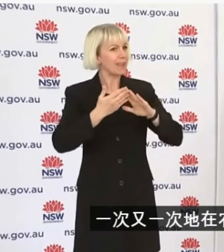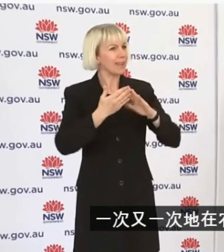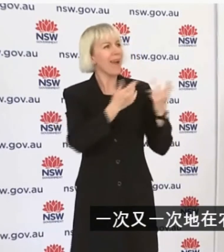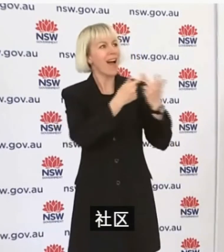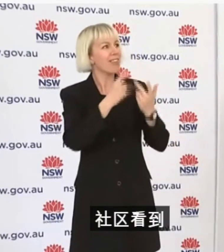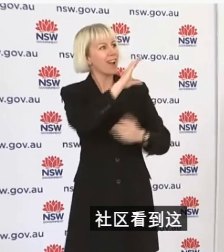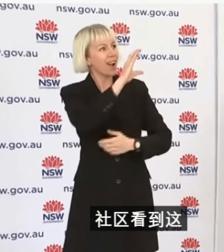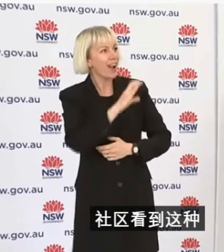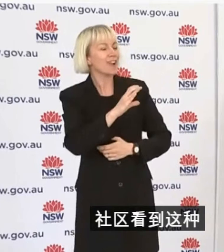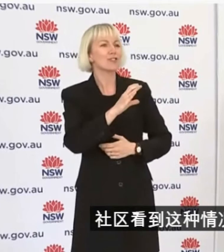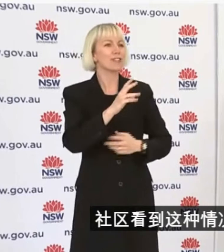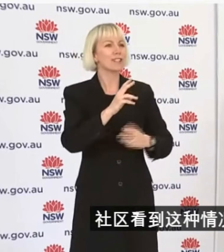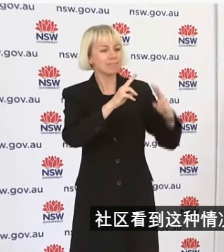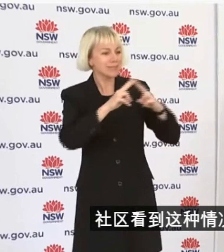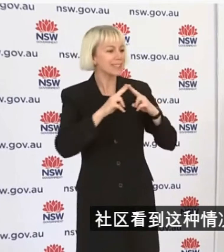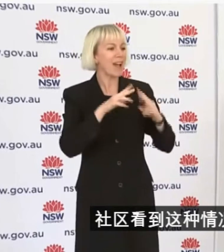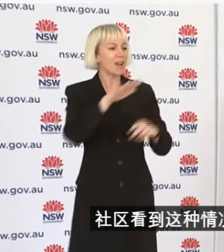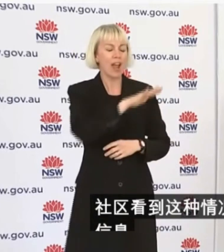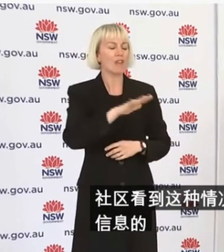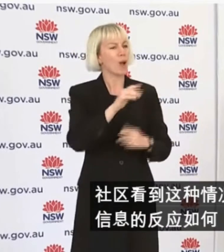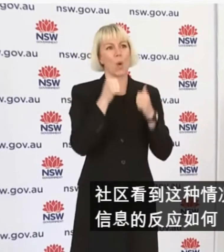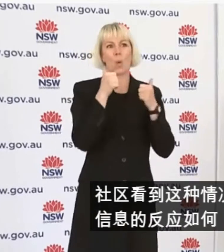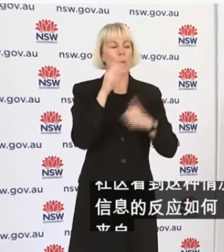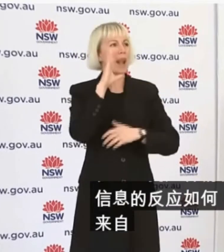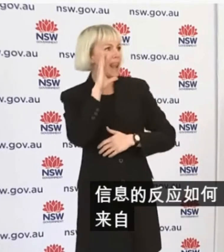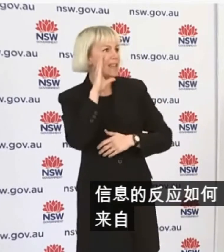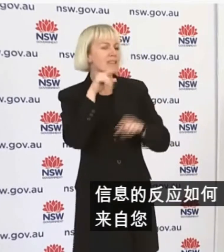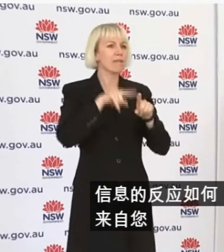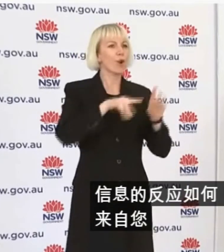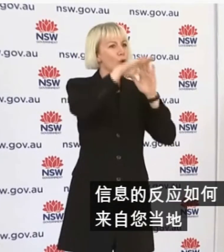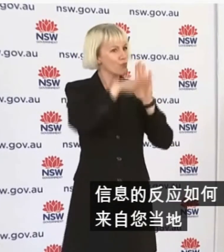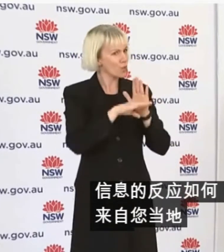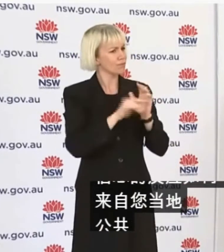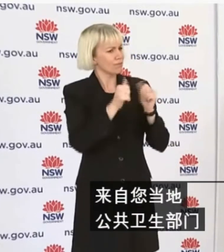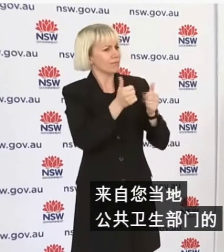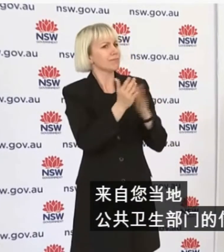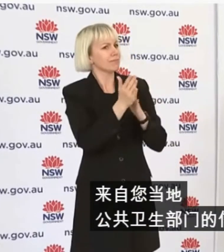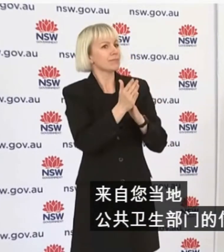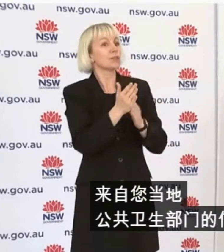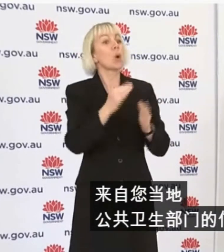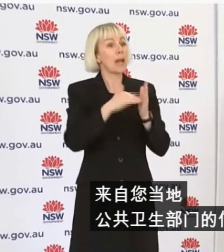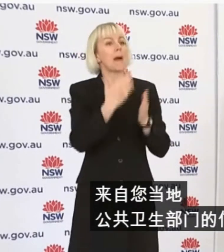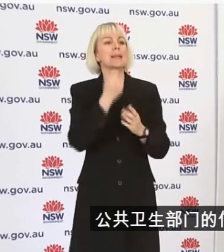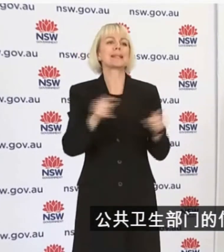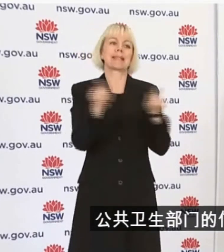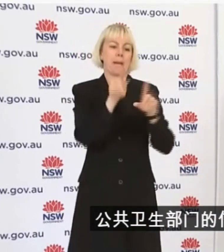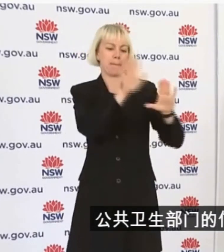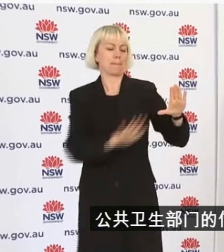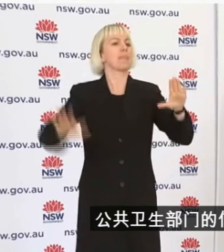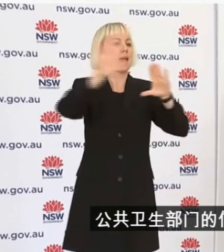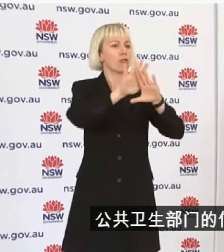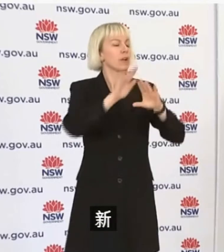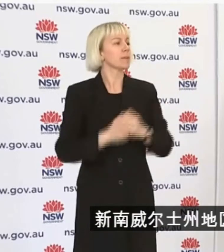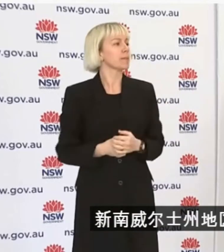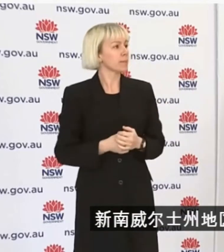communities, how well you respond to those messages and the messages from your local public health unit as well. Chan, how much greater is the